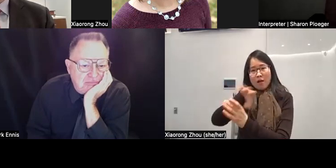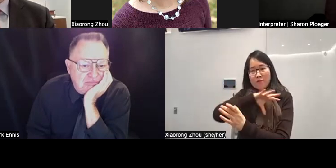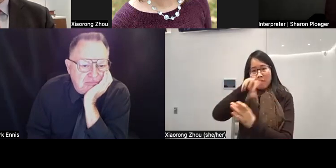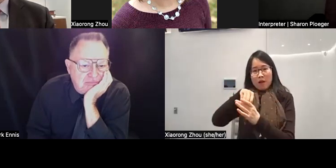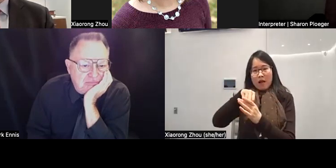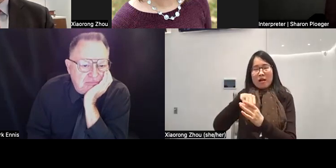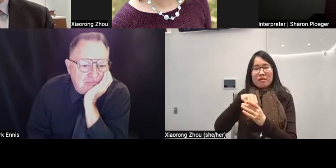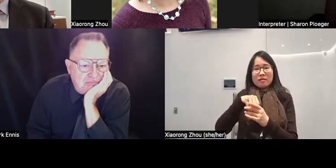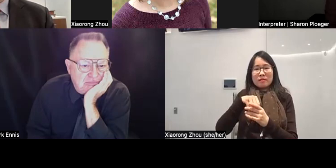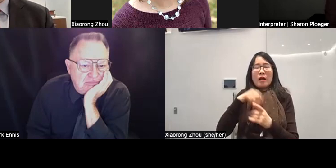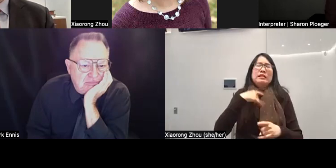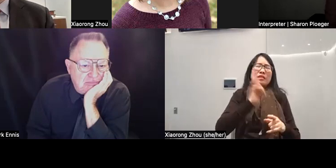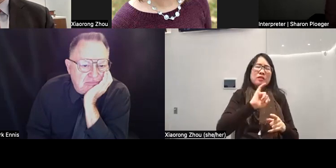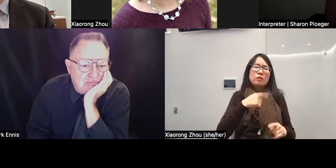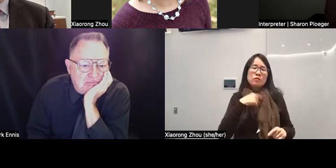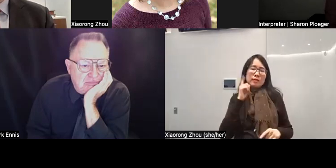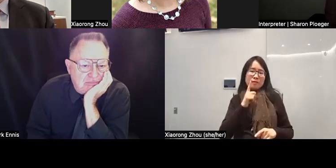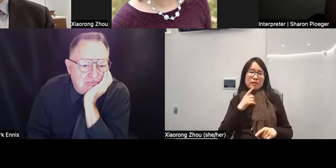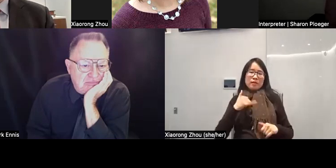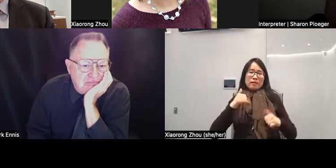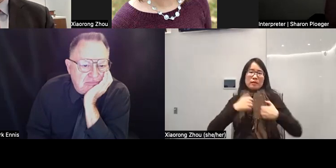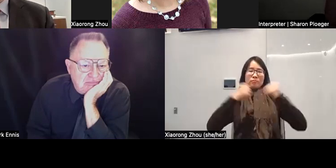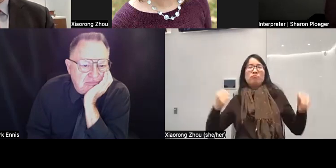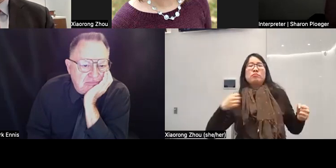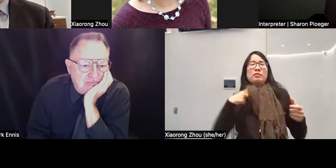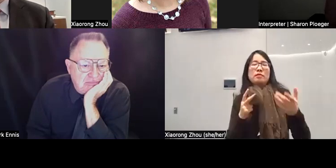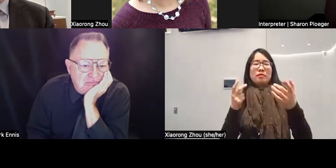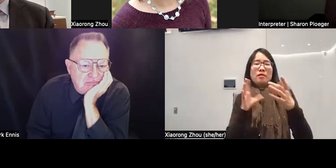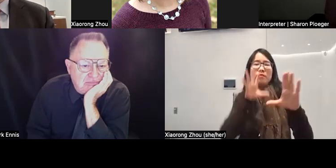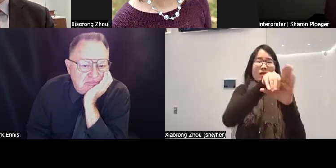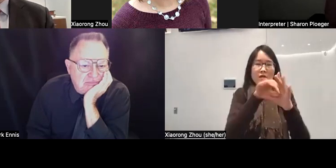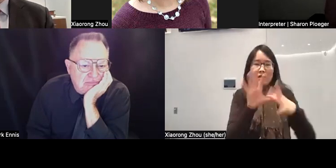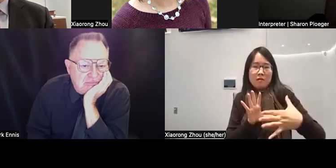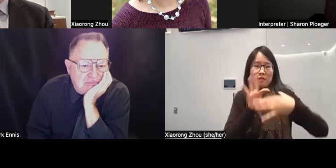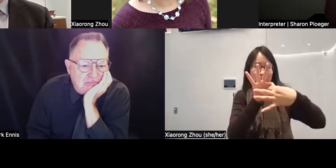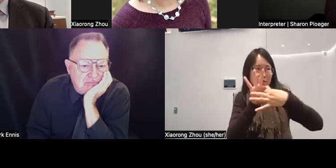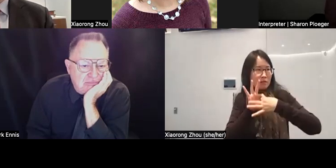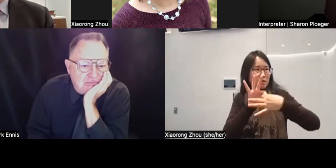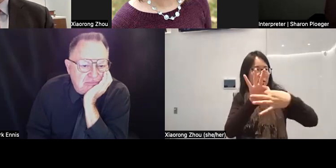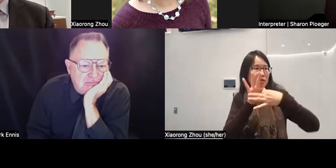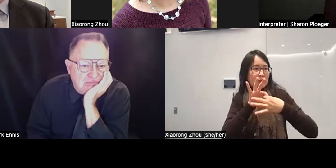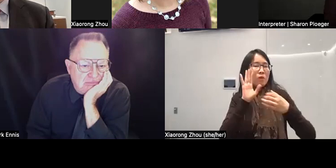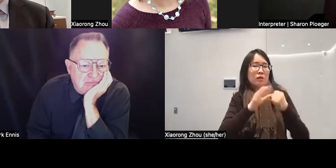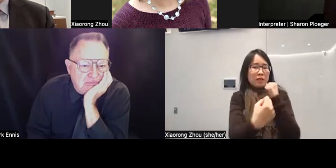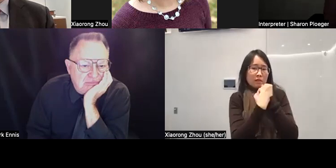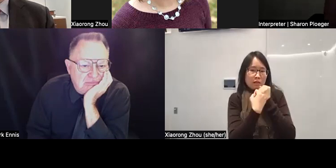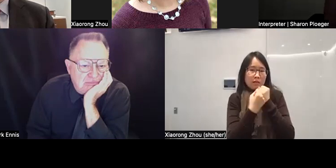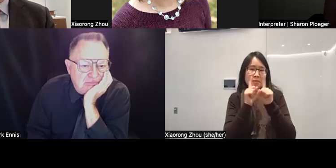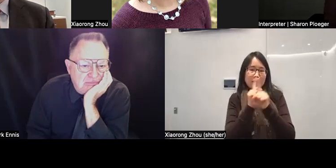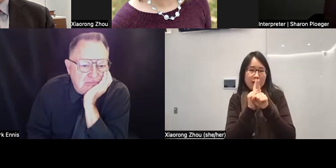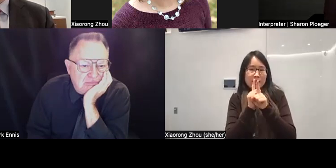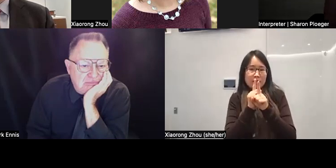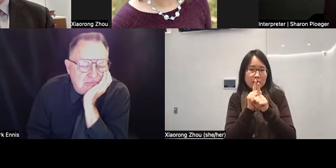and are willing to be involved, and deaf people that are open to